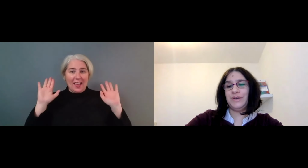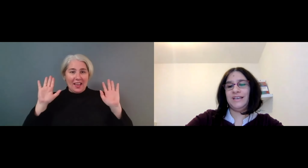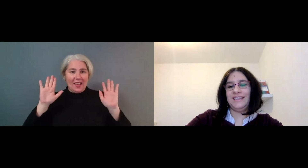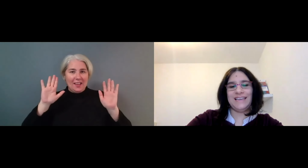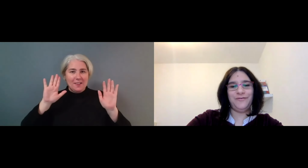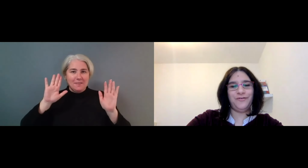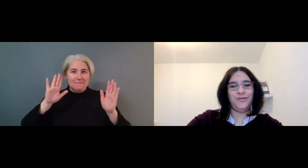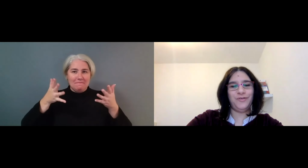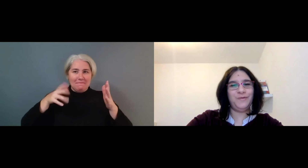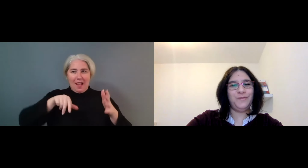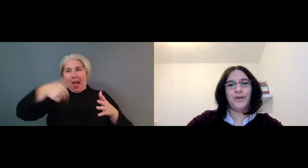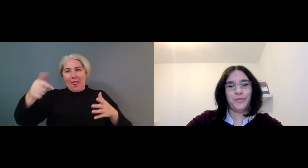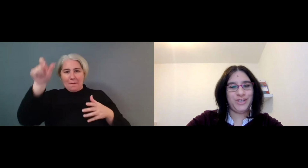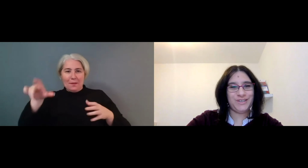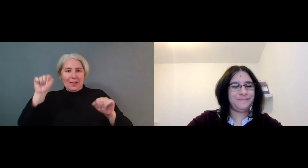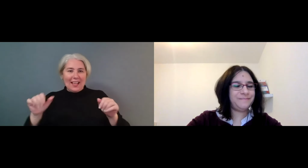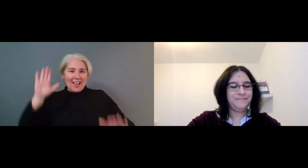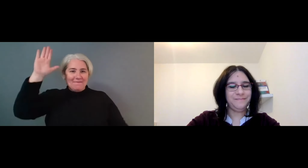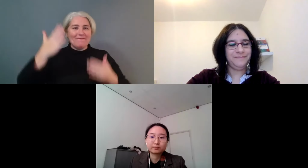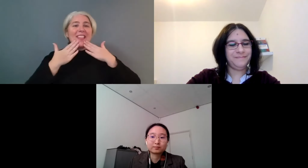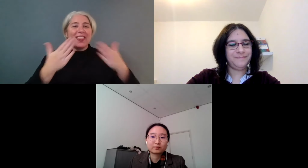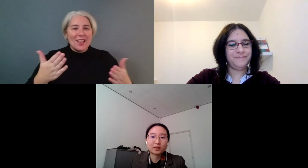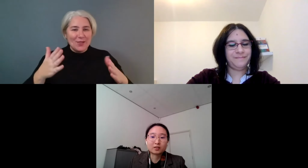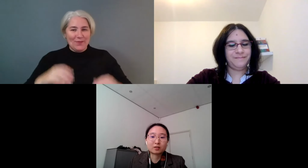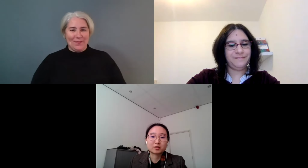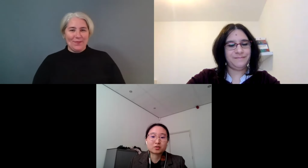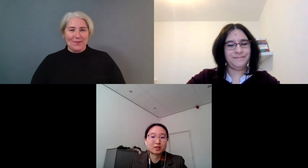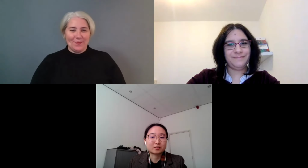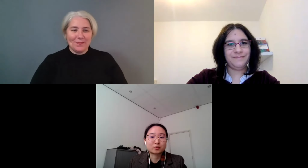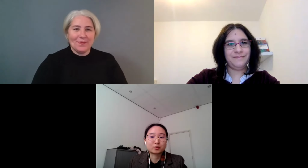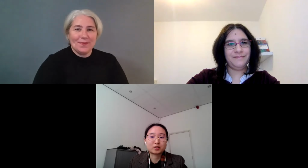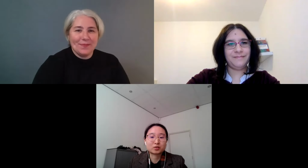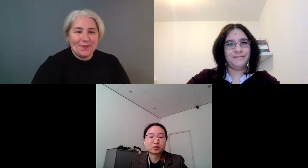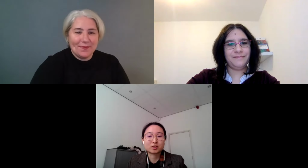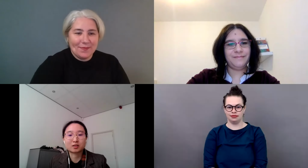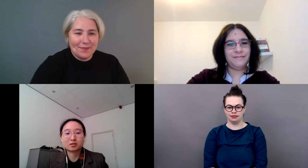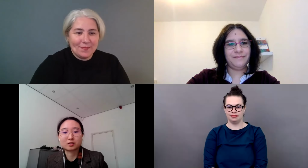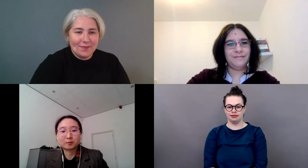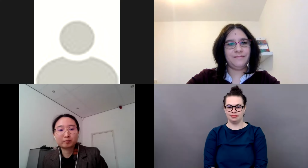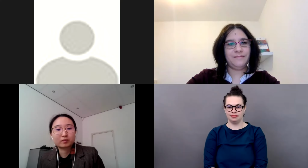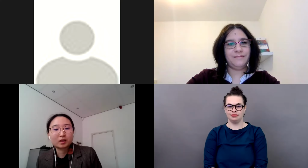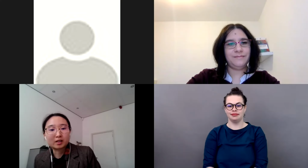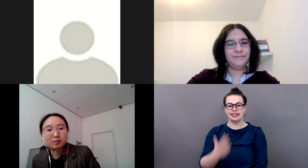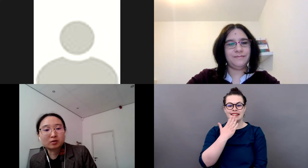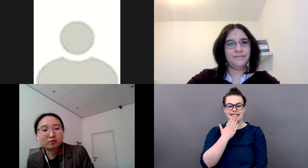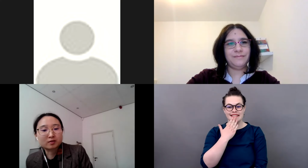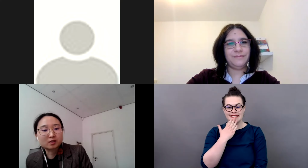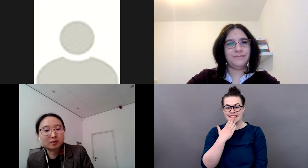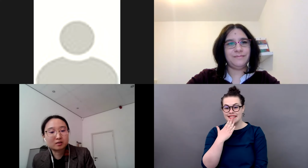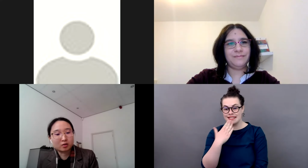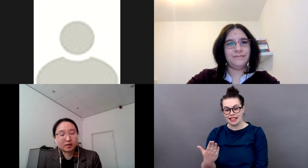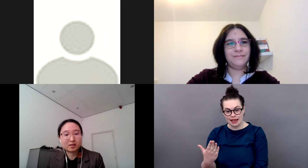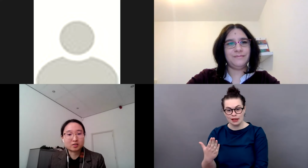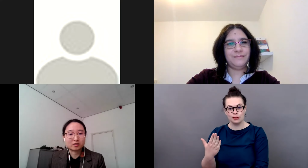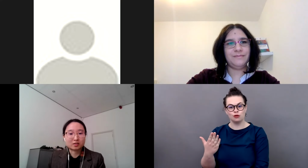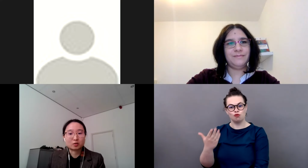to get involved. Thank you very much. Thank you very much, Dragana, for introducing us the experience from